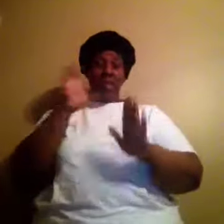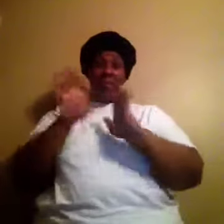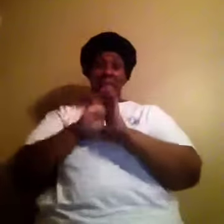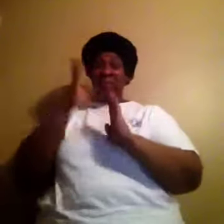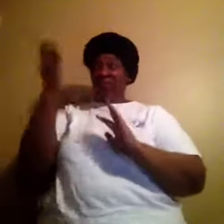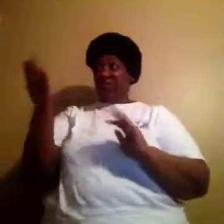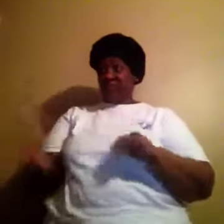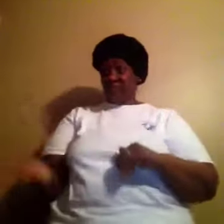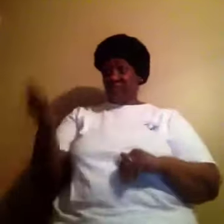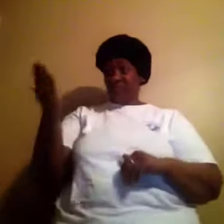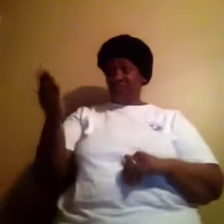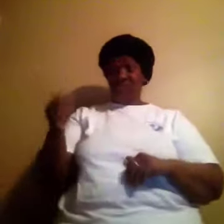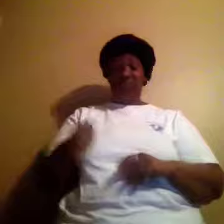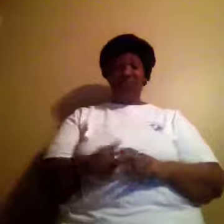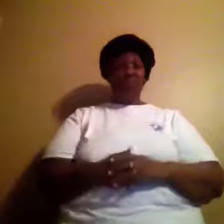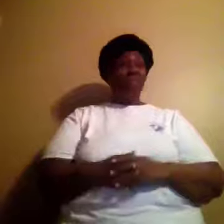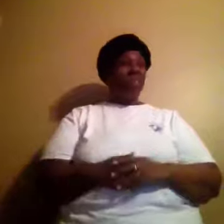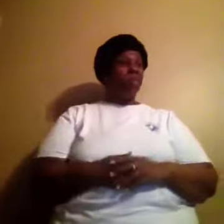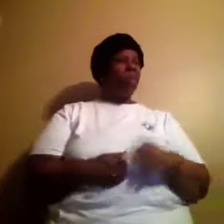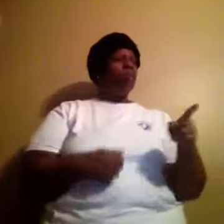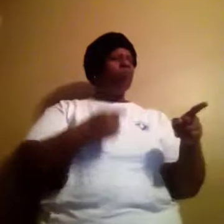see? Which?